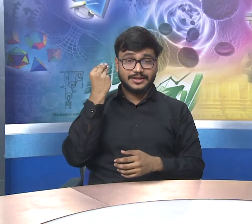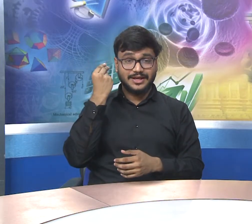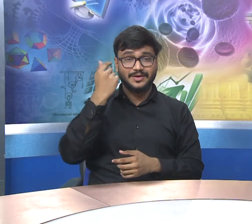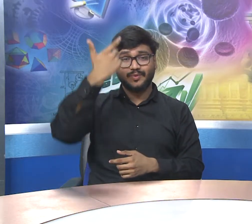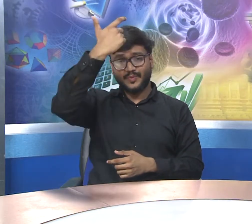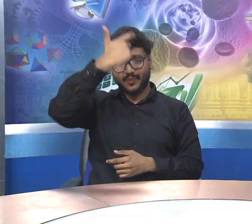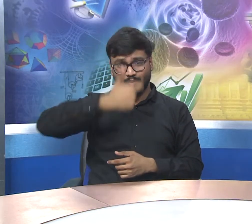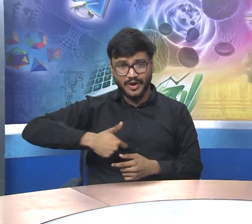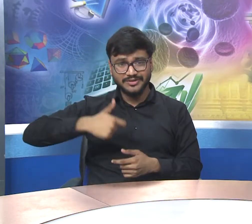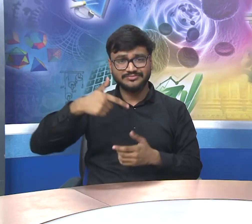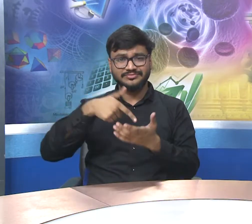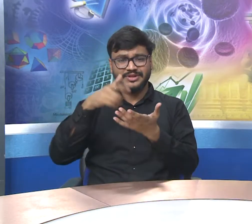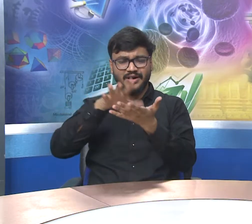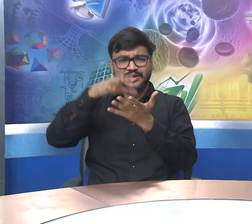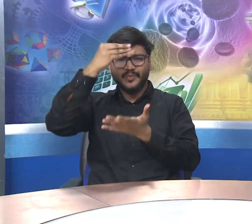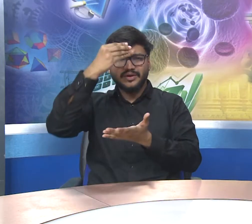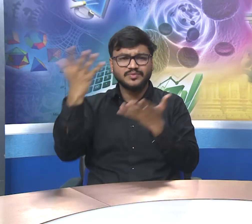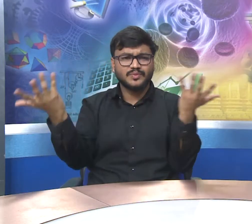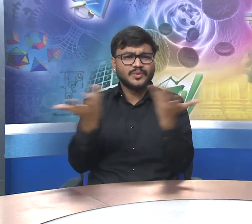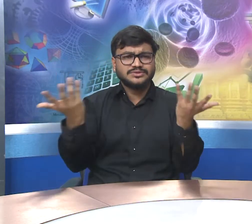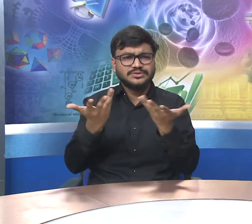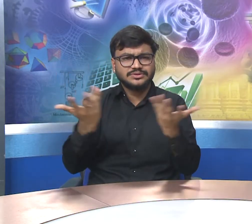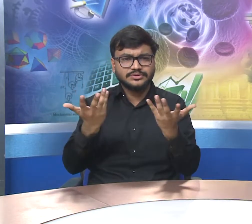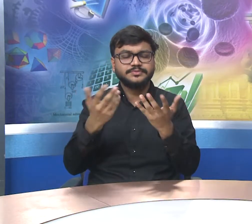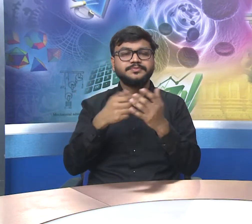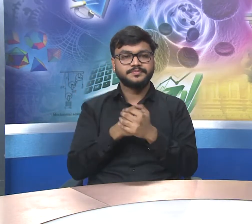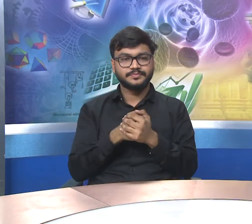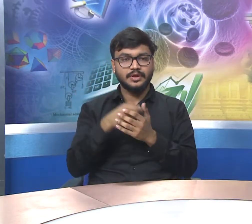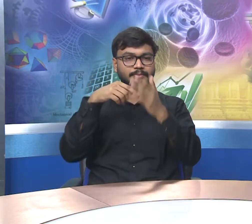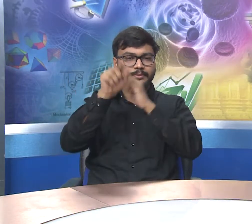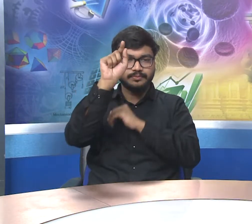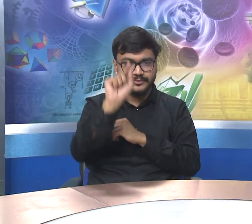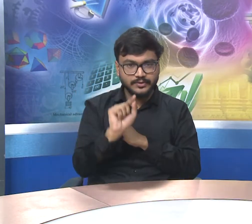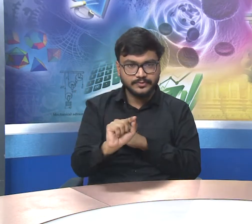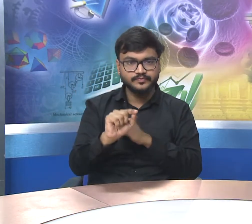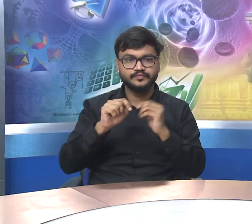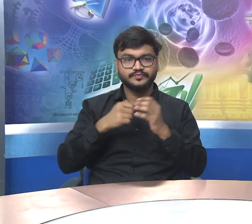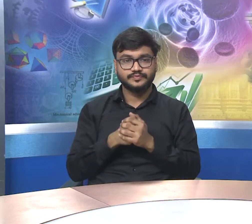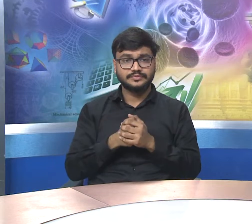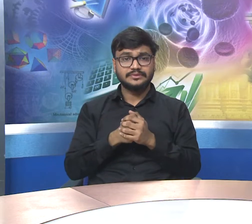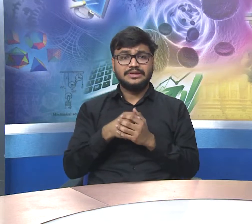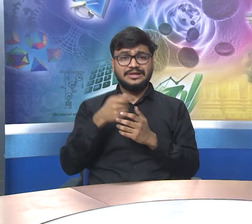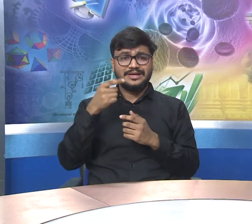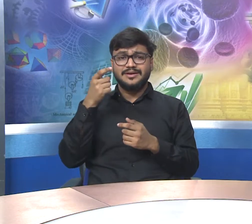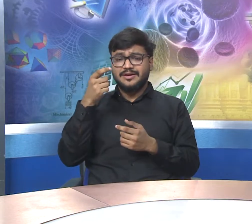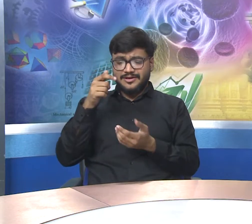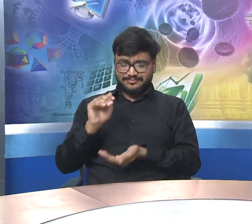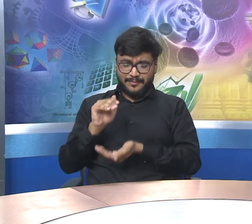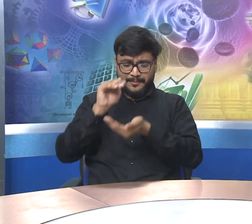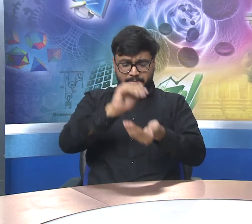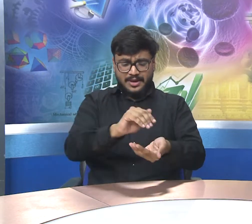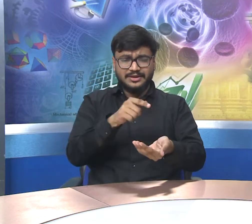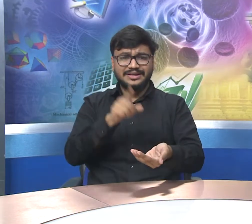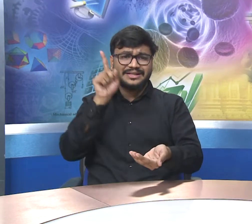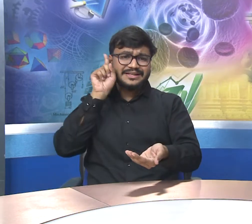Now we will look about the hearing signers, a hearing persons who use sign